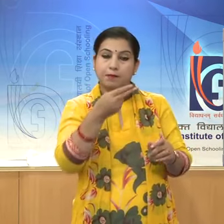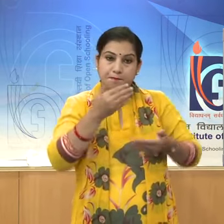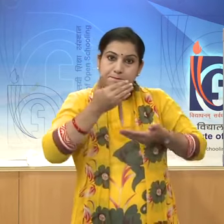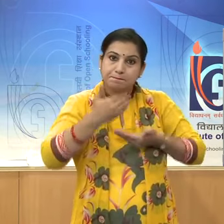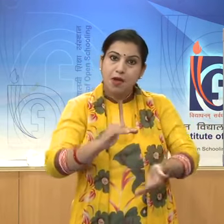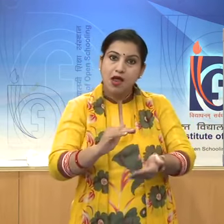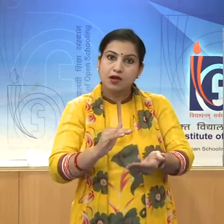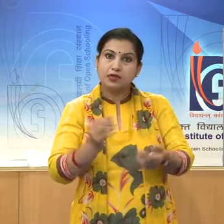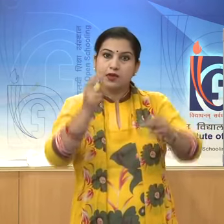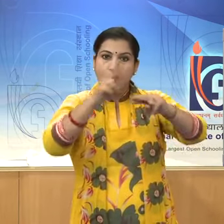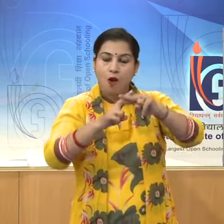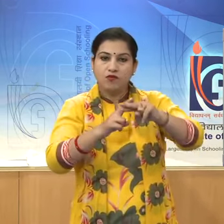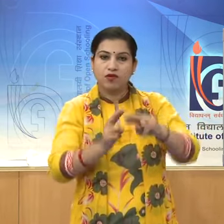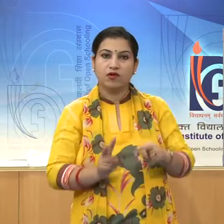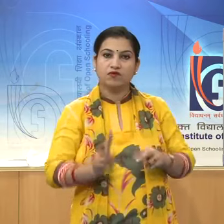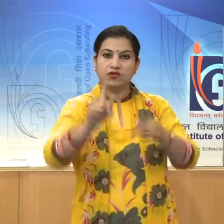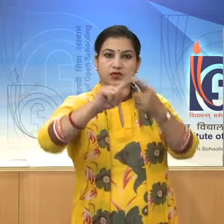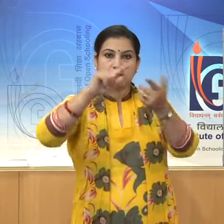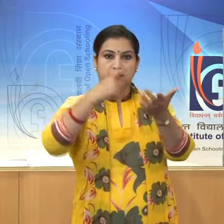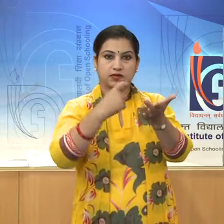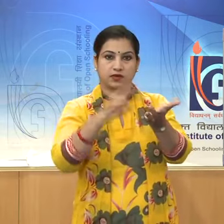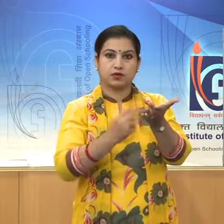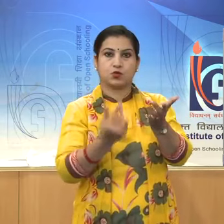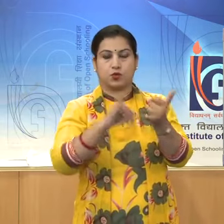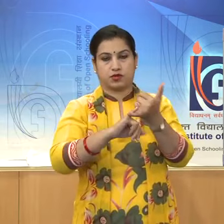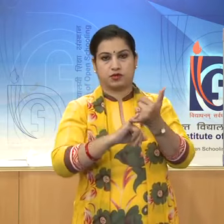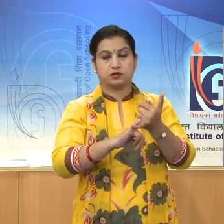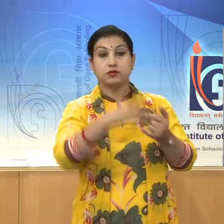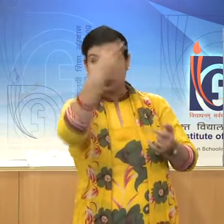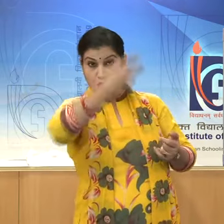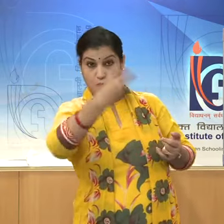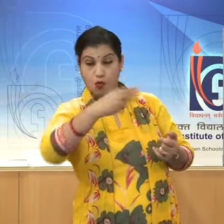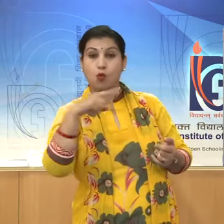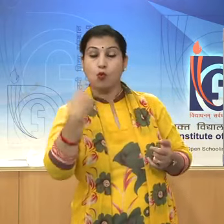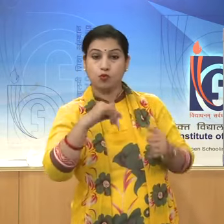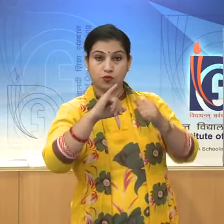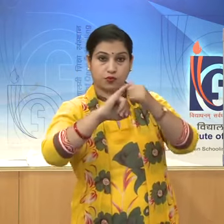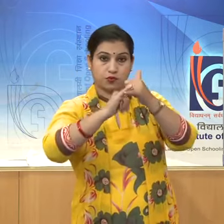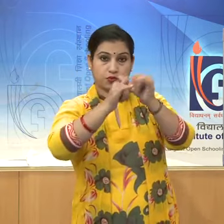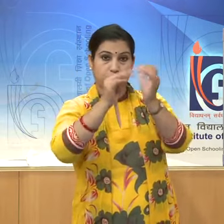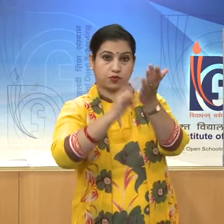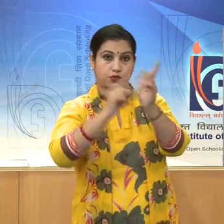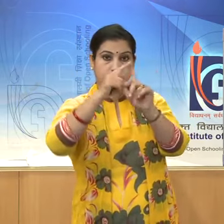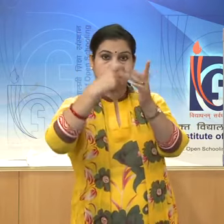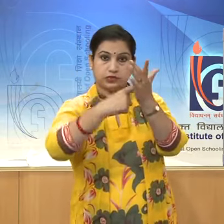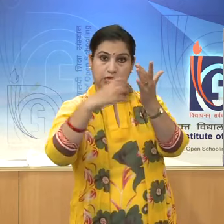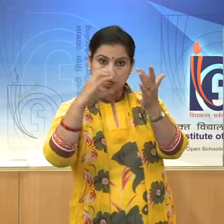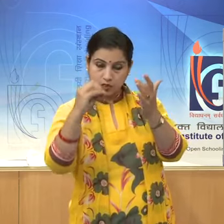Birth of Venus by the painter Sandro